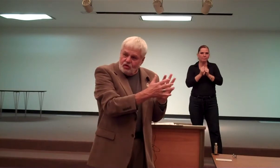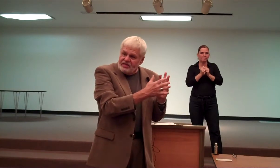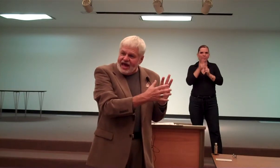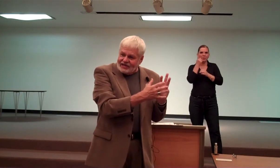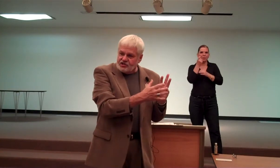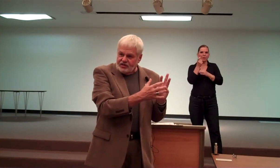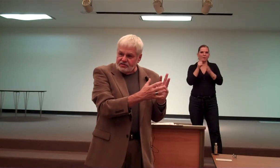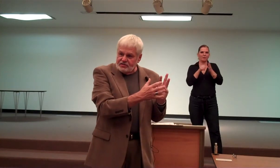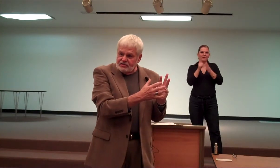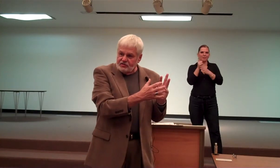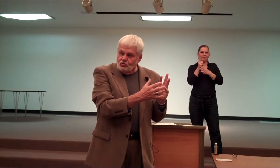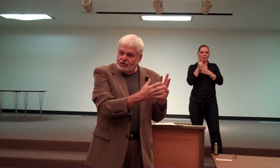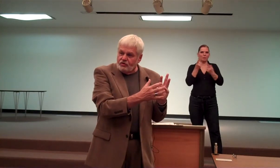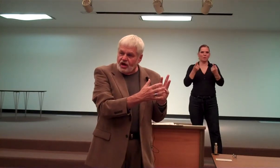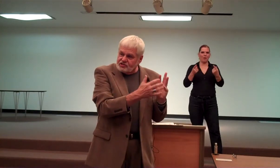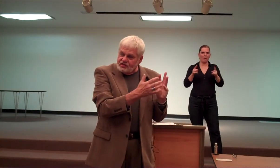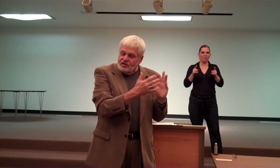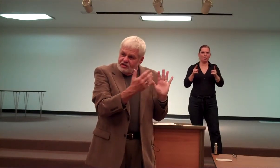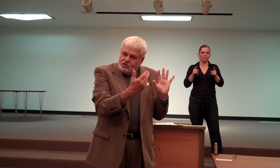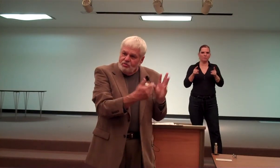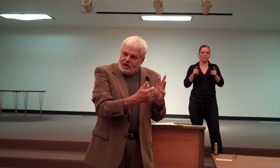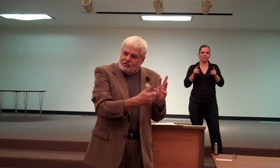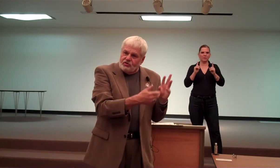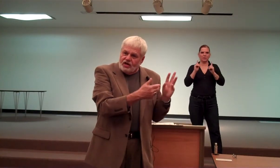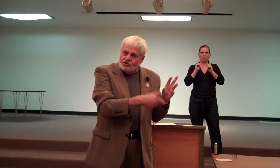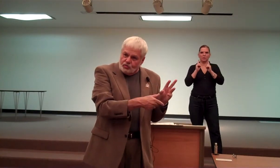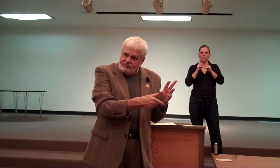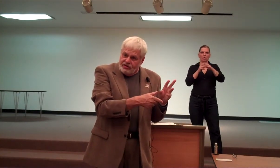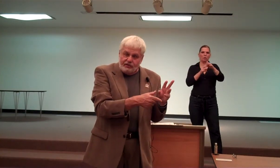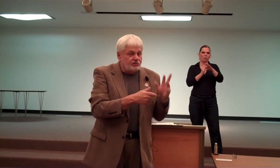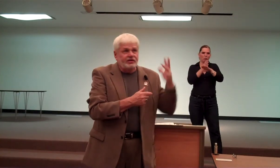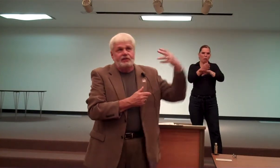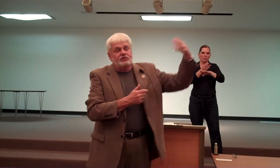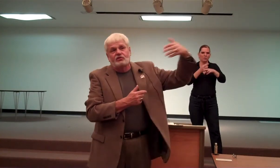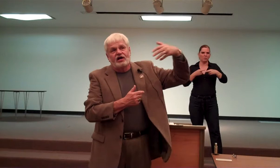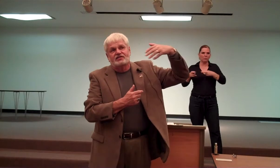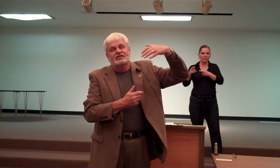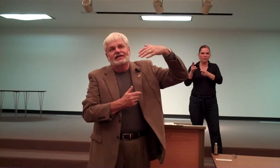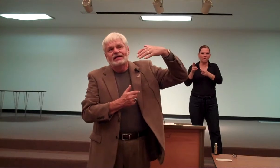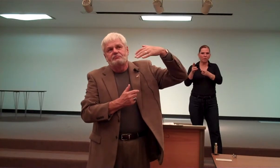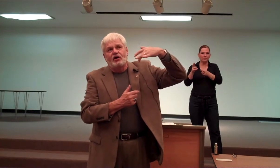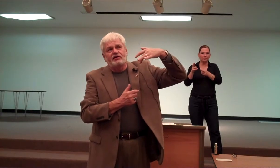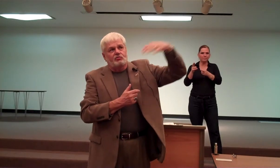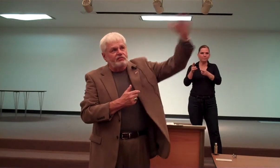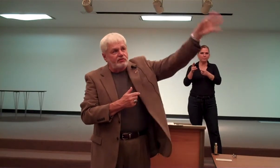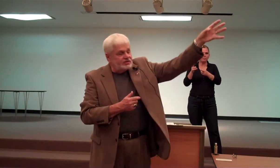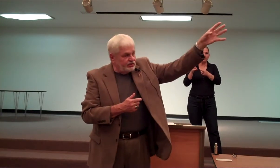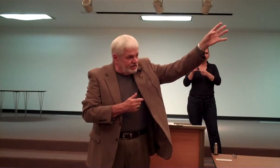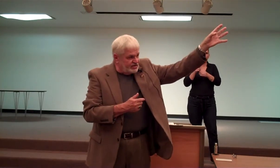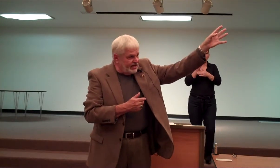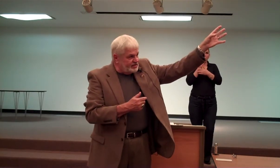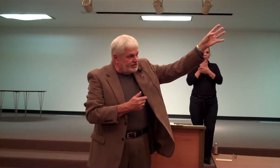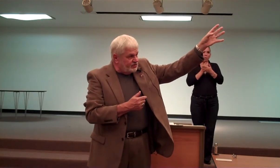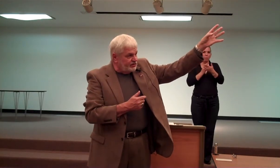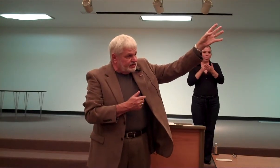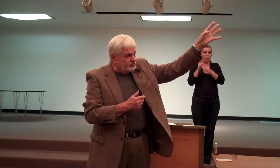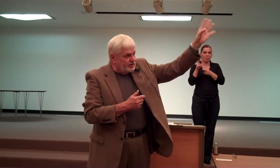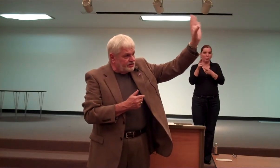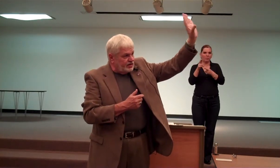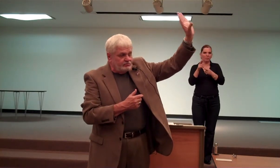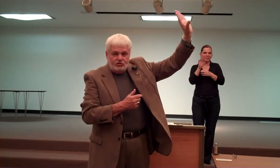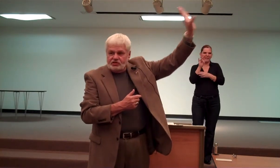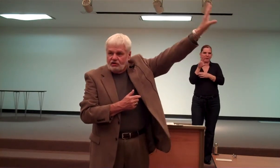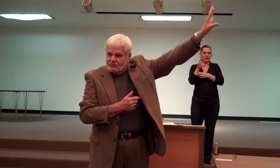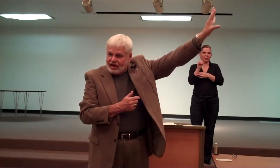Because this is where the action is. You want to cross, you'll be able to cross the river here. You'll be able to cross part of the river as early as the